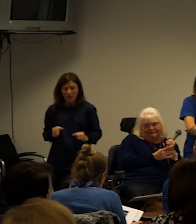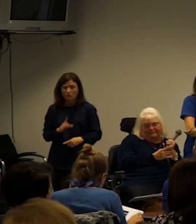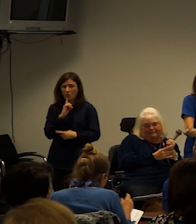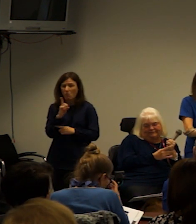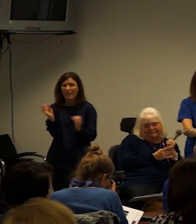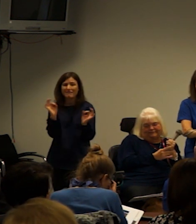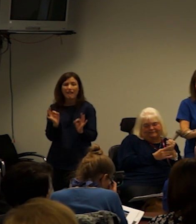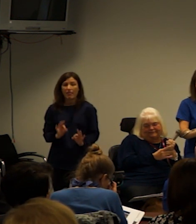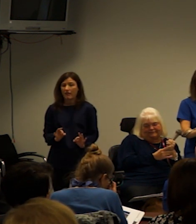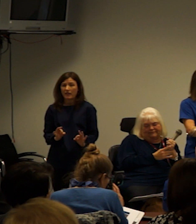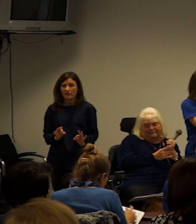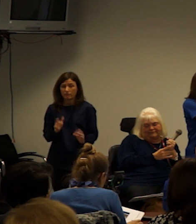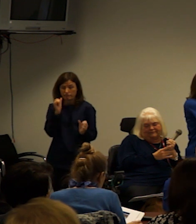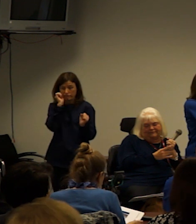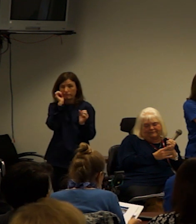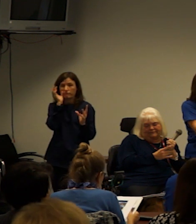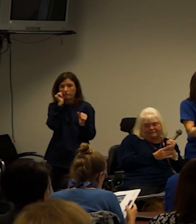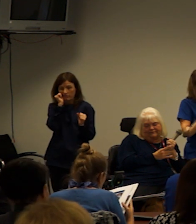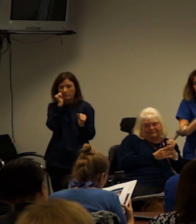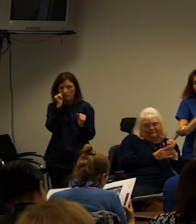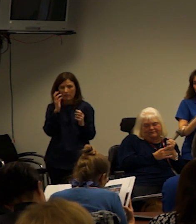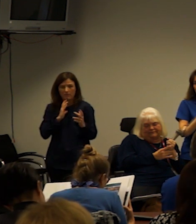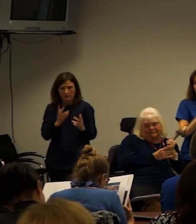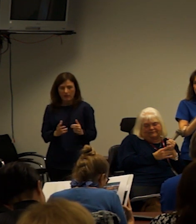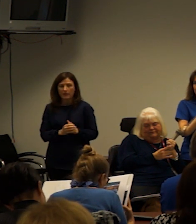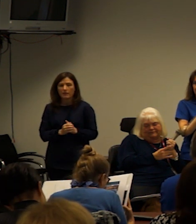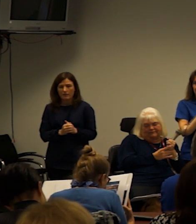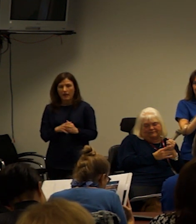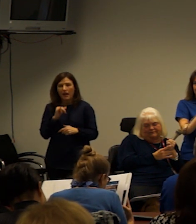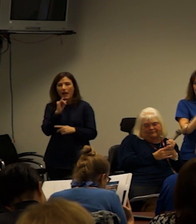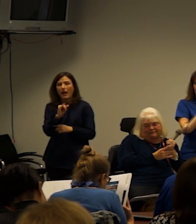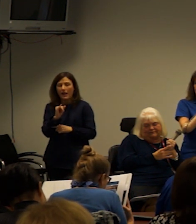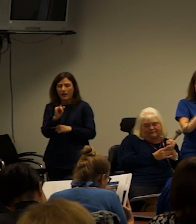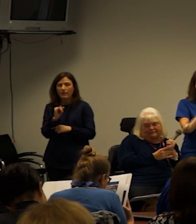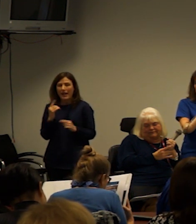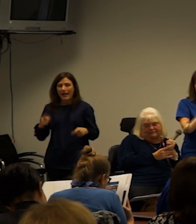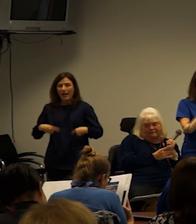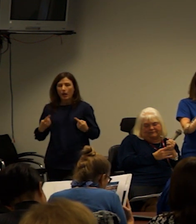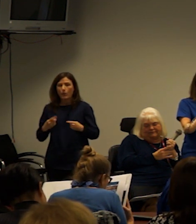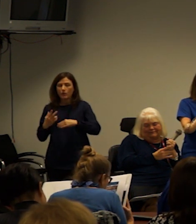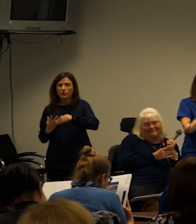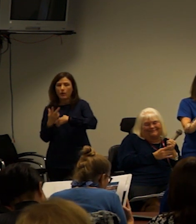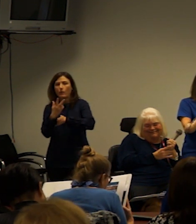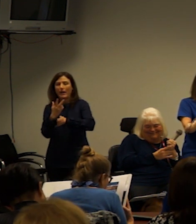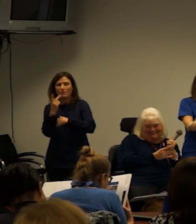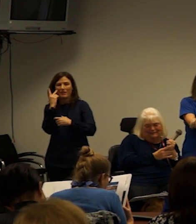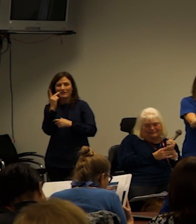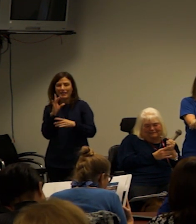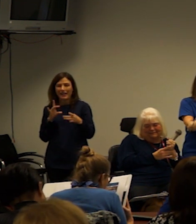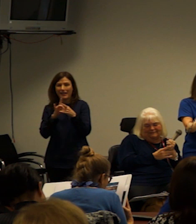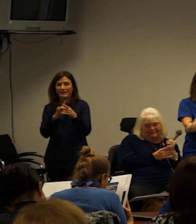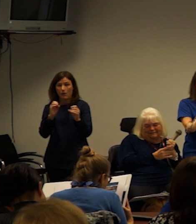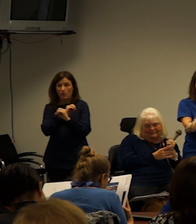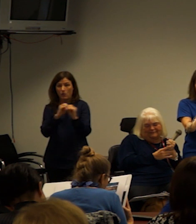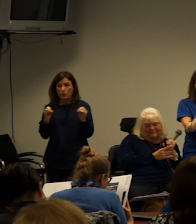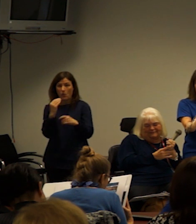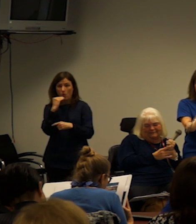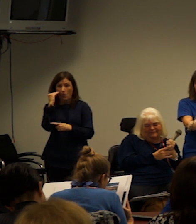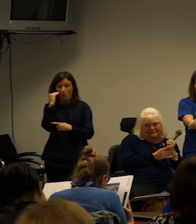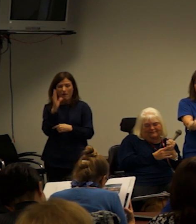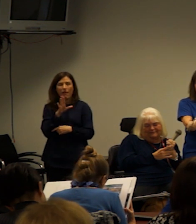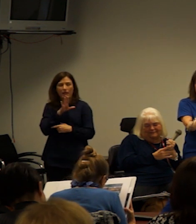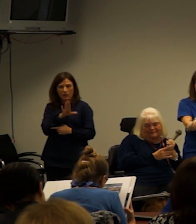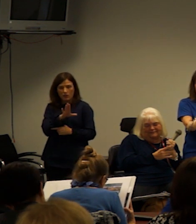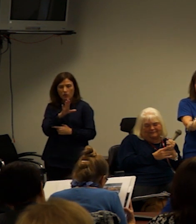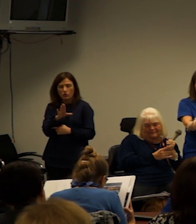Right? I mean, it was pretty amazing. That wheelchair ramp that you see that's attached to no home, that's her wheelchair ramp.